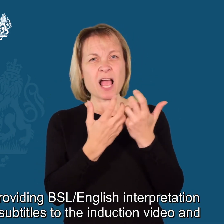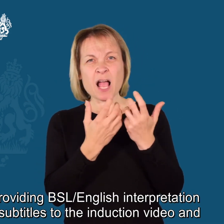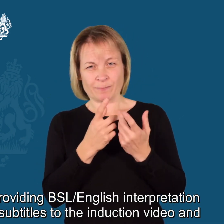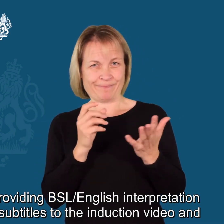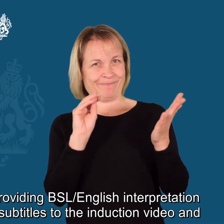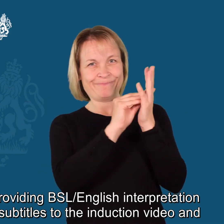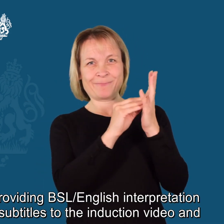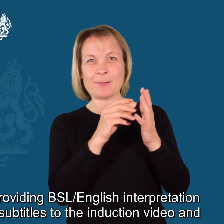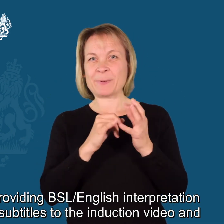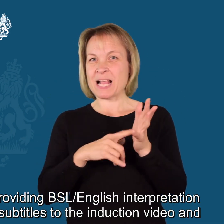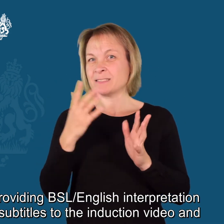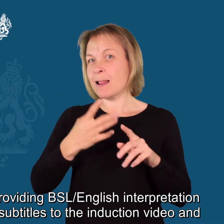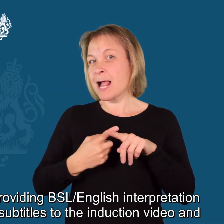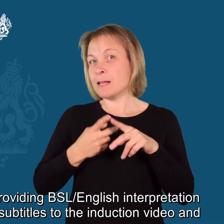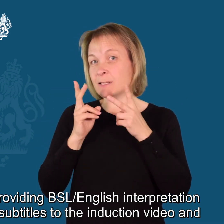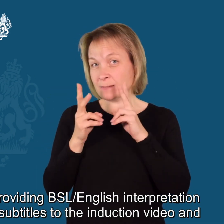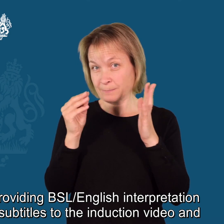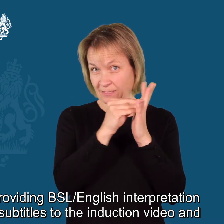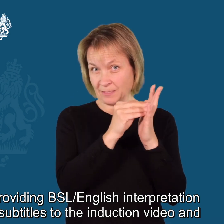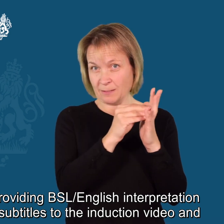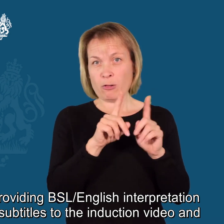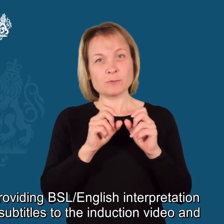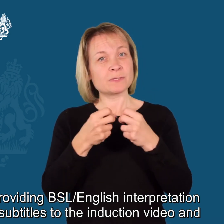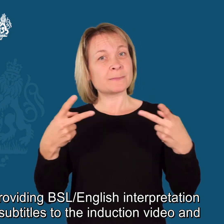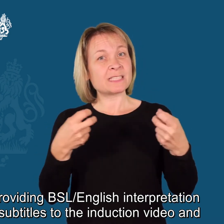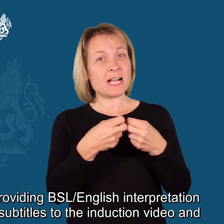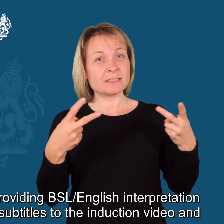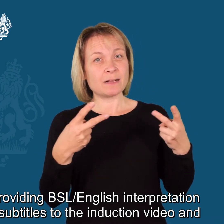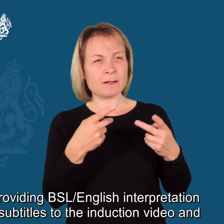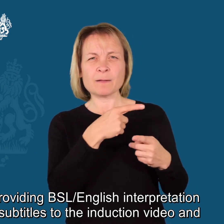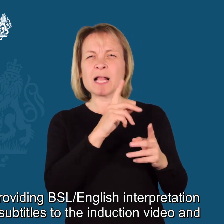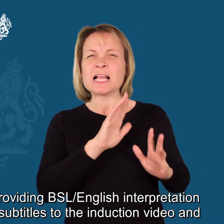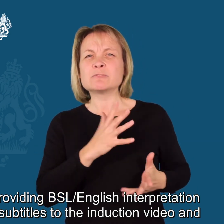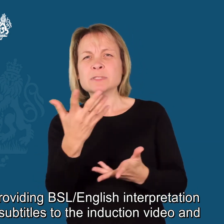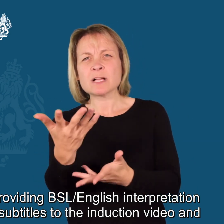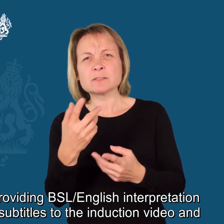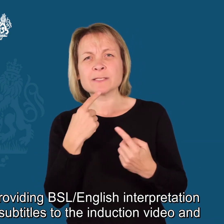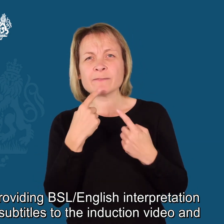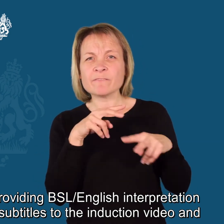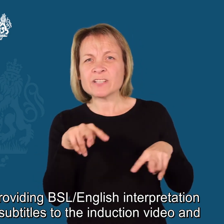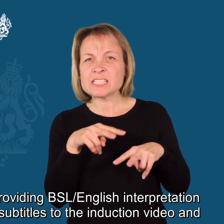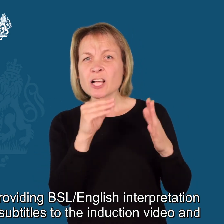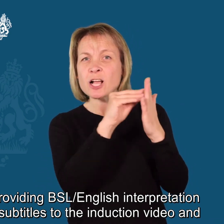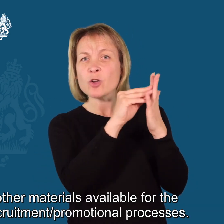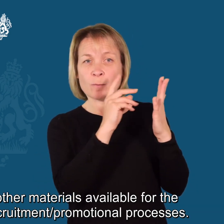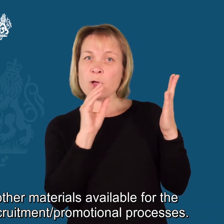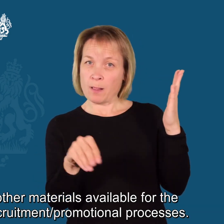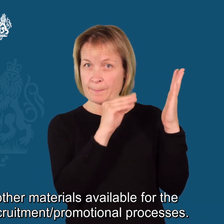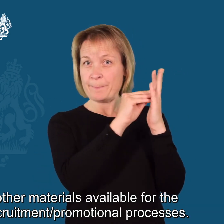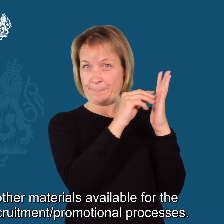and subtitles to the induction video and other materials available for the recruitment promotional processes.